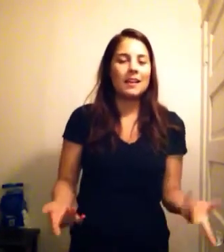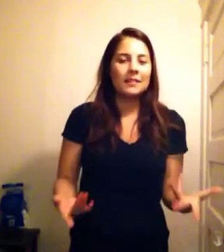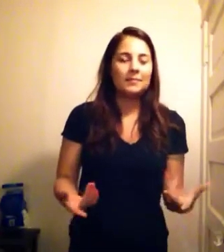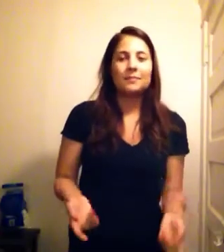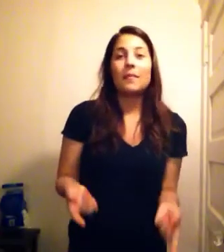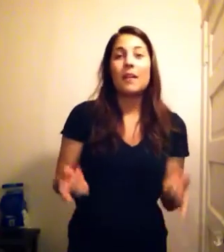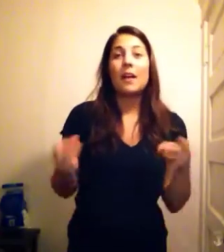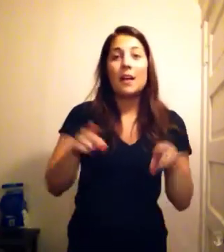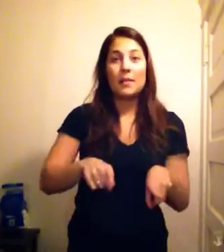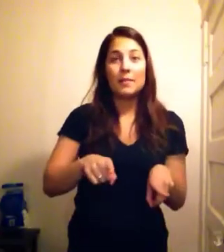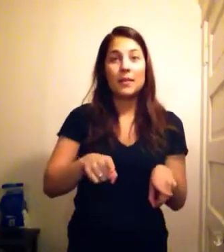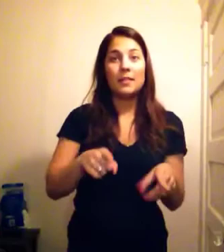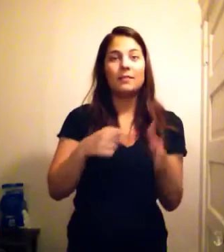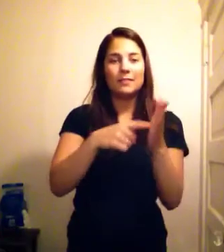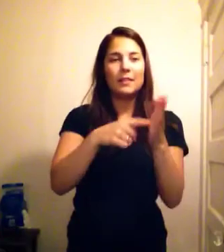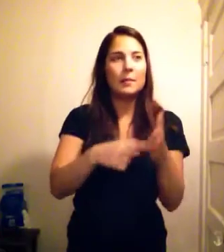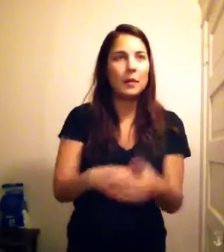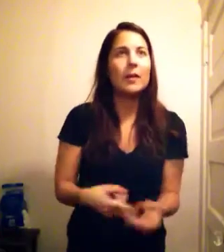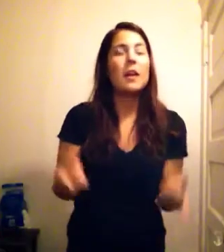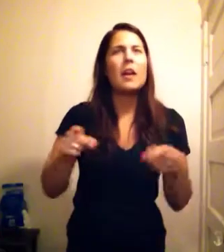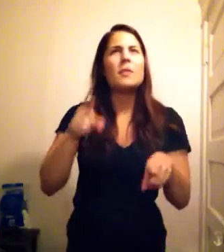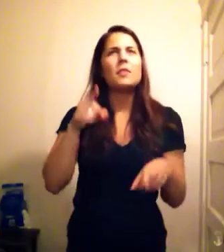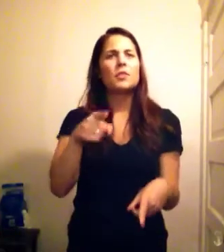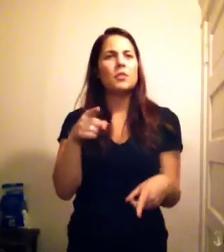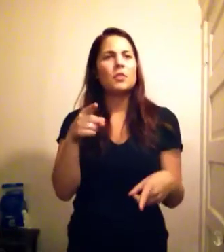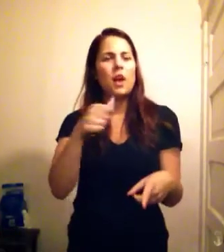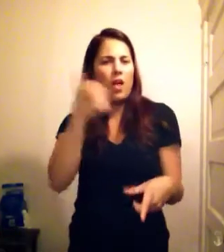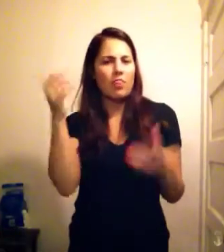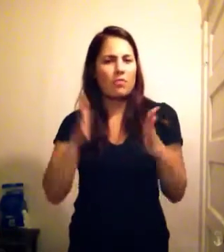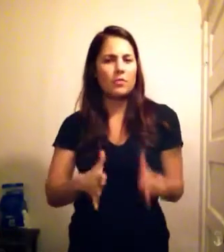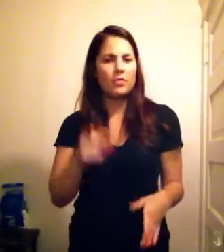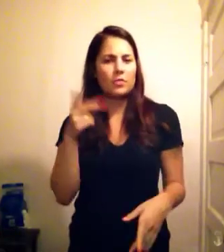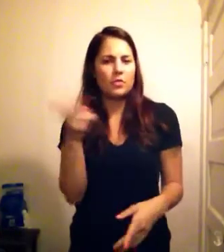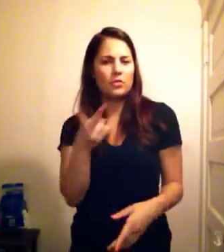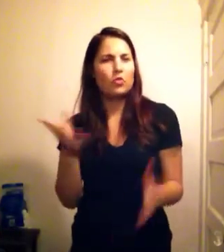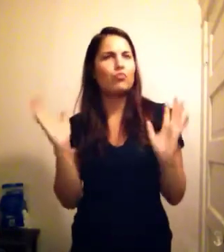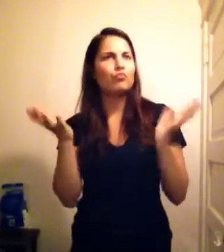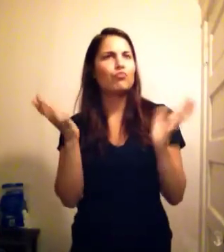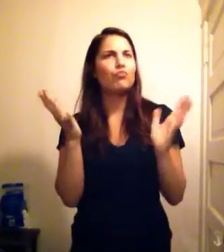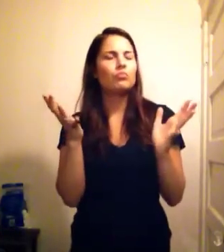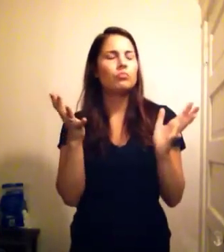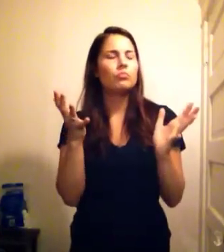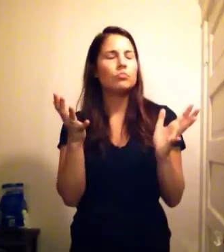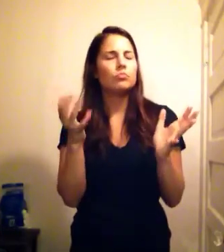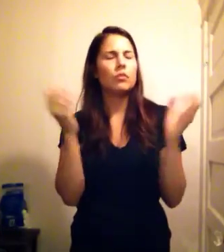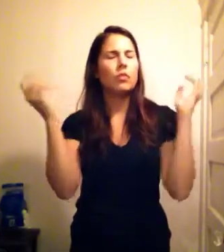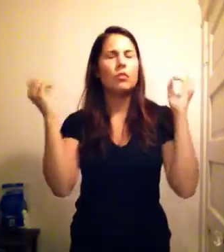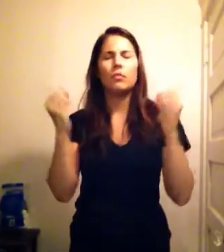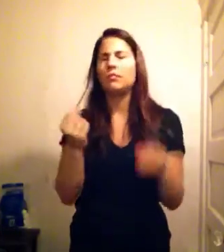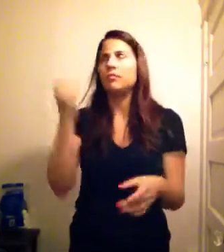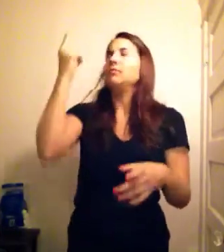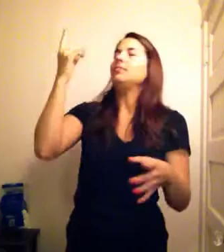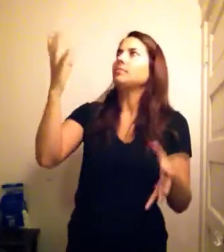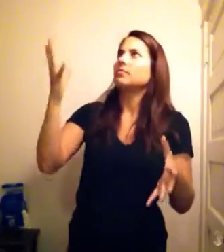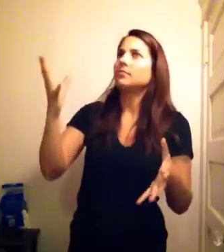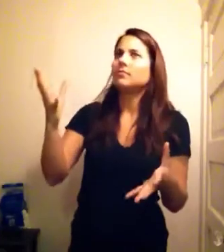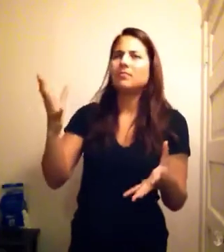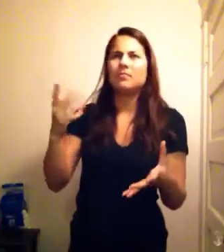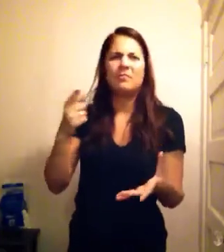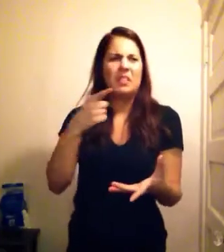Yeah, reading for the gist helps that not happen so often. You will be much more properly grounded in the conversation your